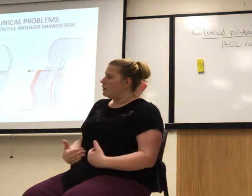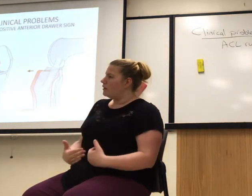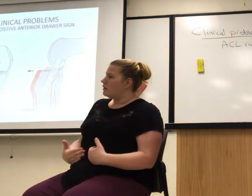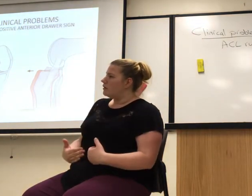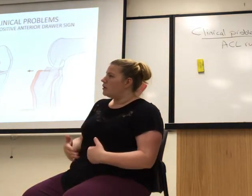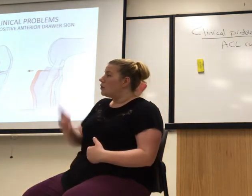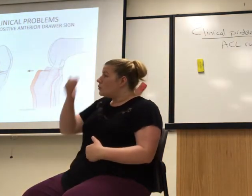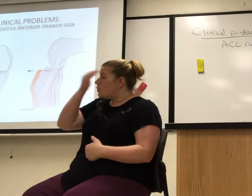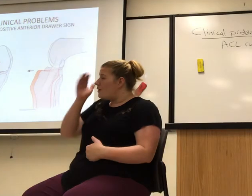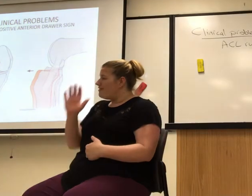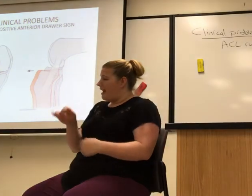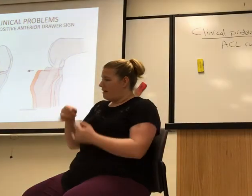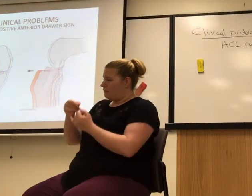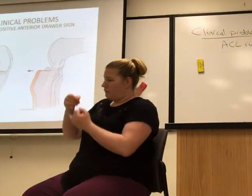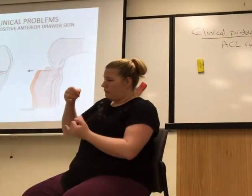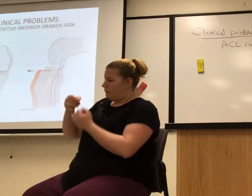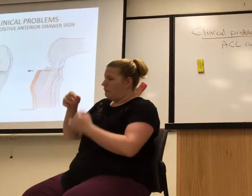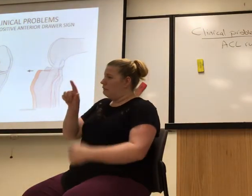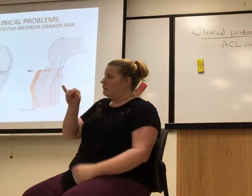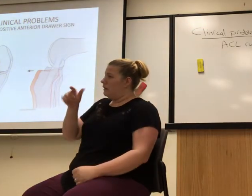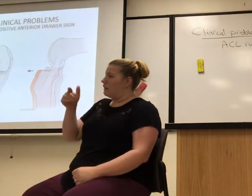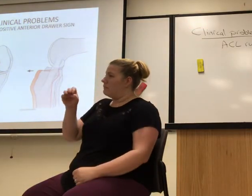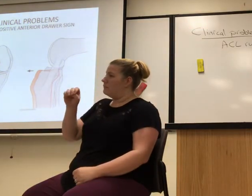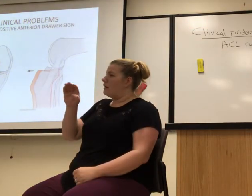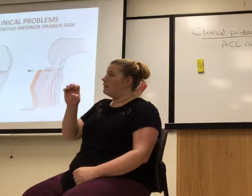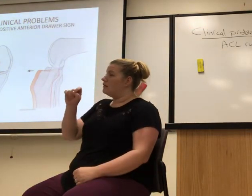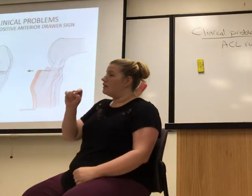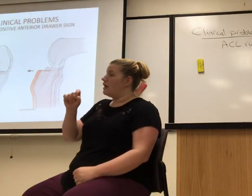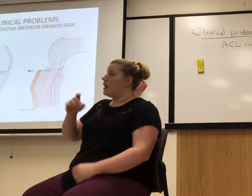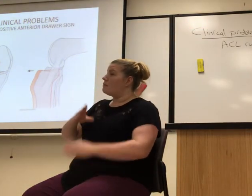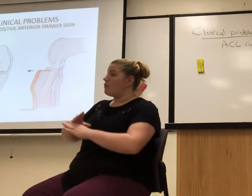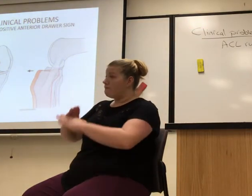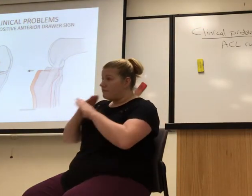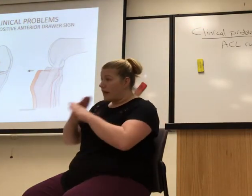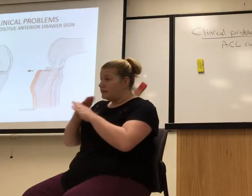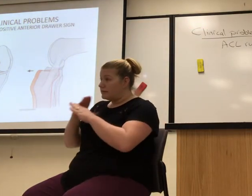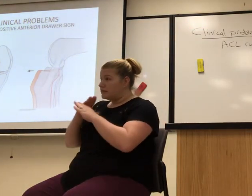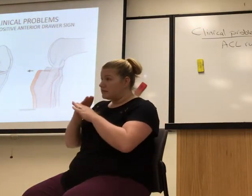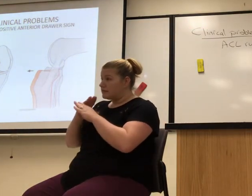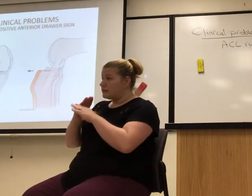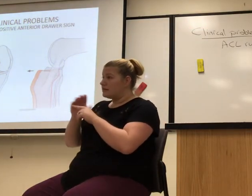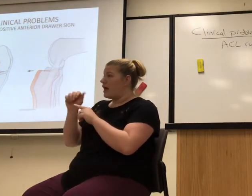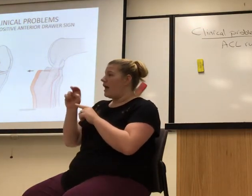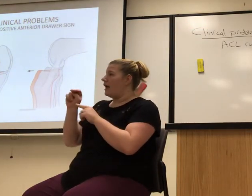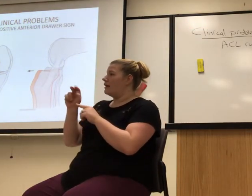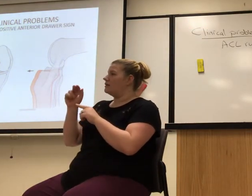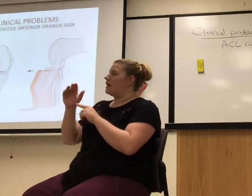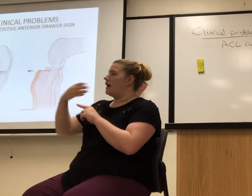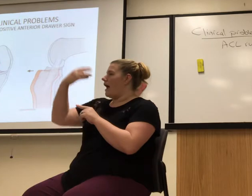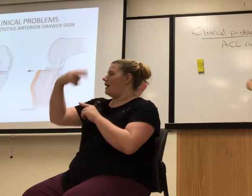this ligament, it prevents anterior displacement of the leg.